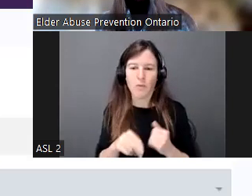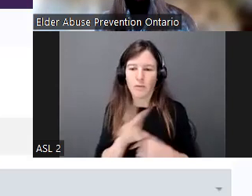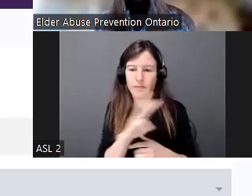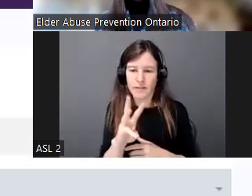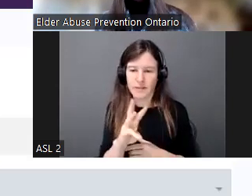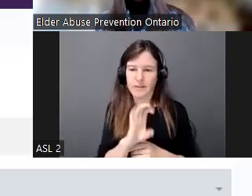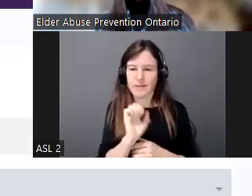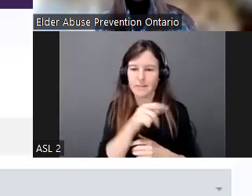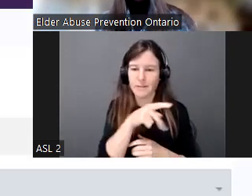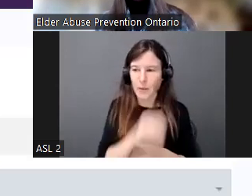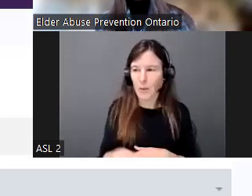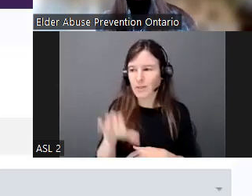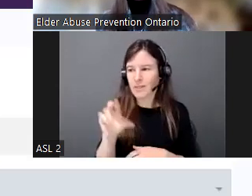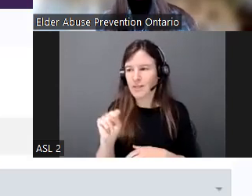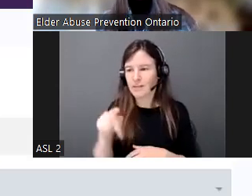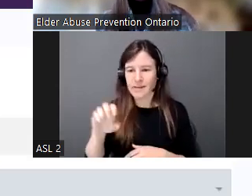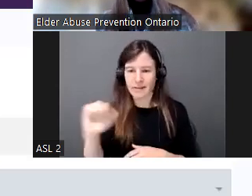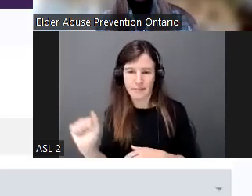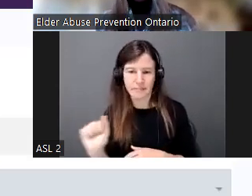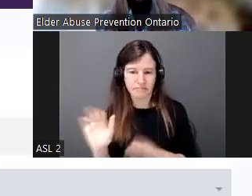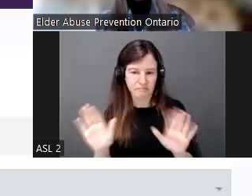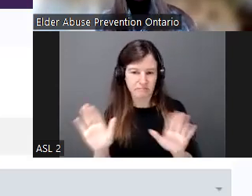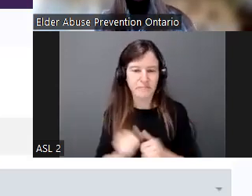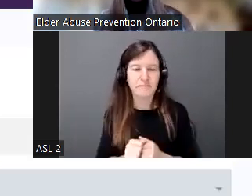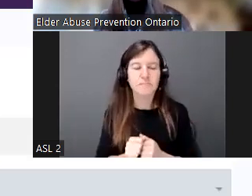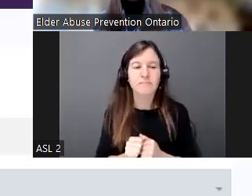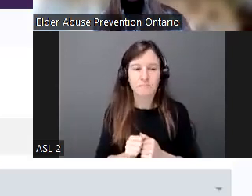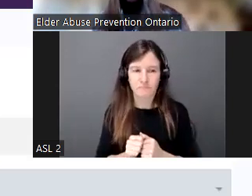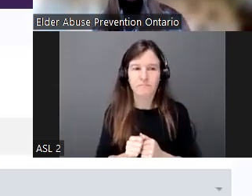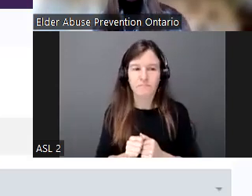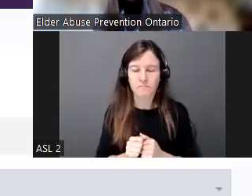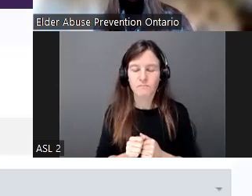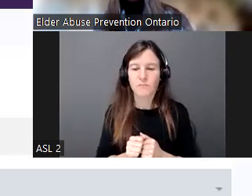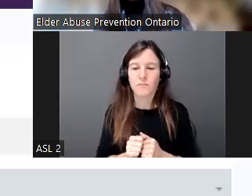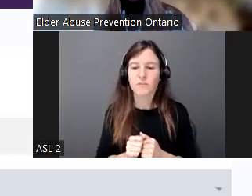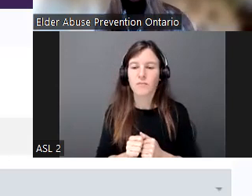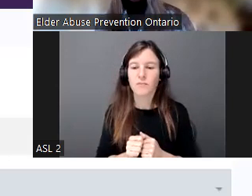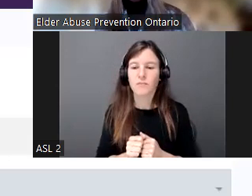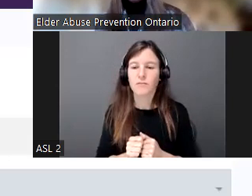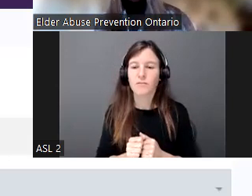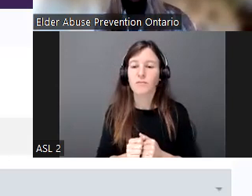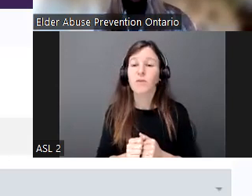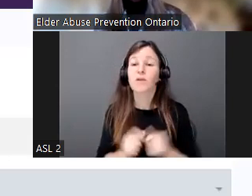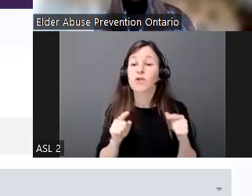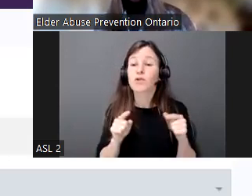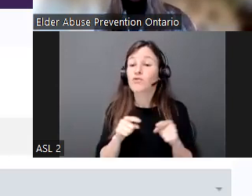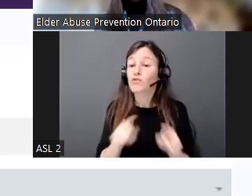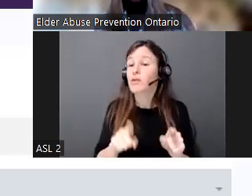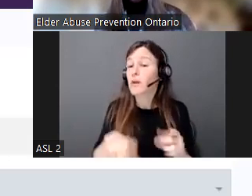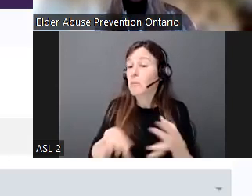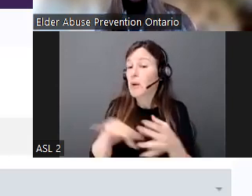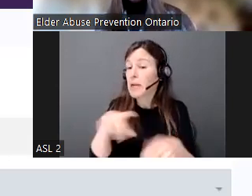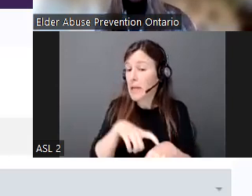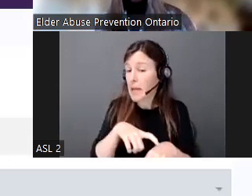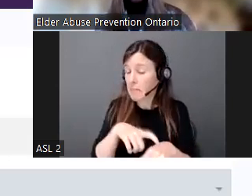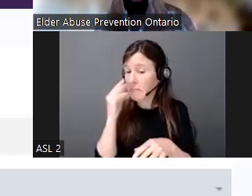And just lastly, just building on that networking piece, I just want to, when we go into breaks, you will be able to do